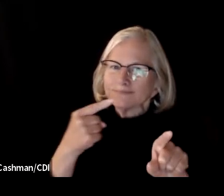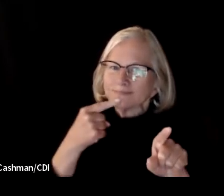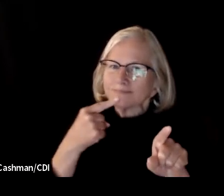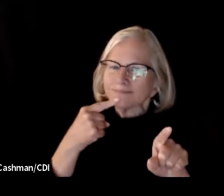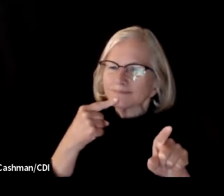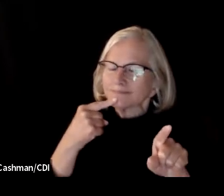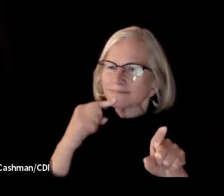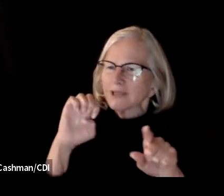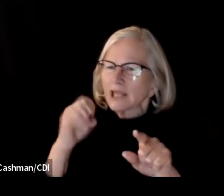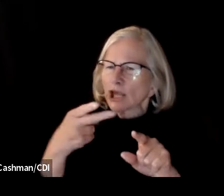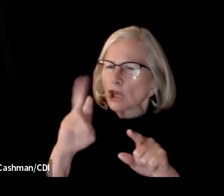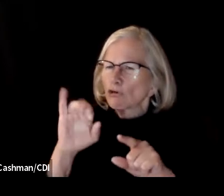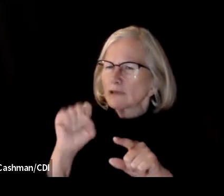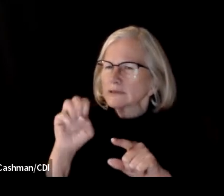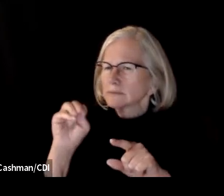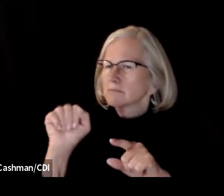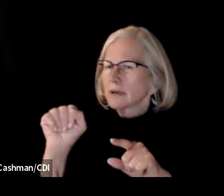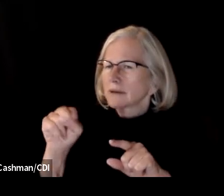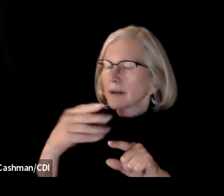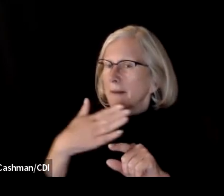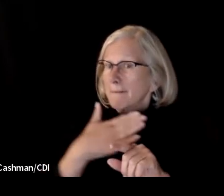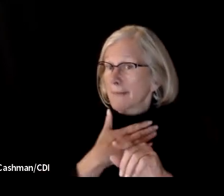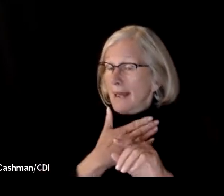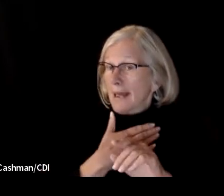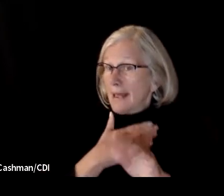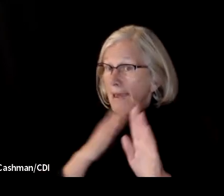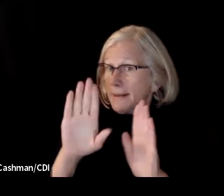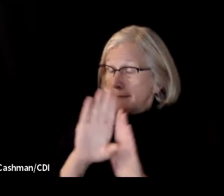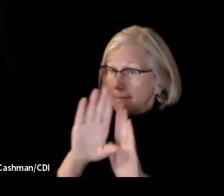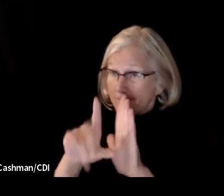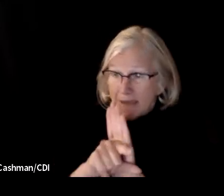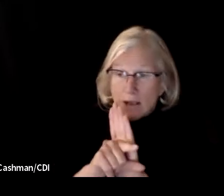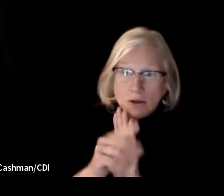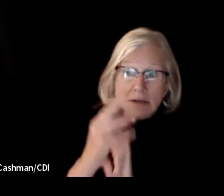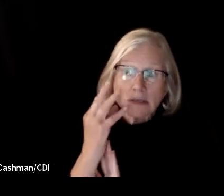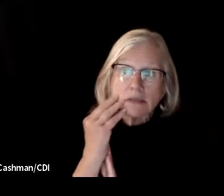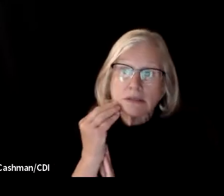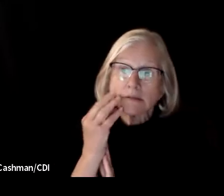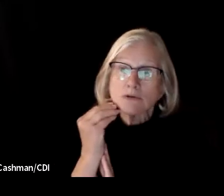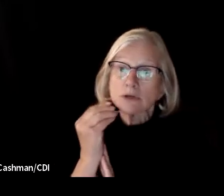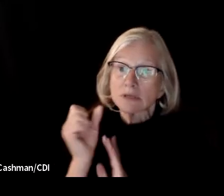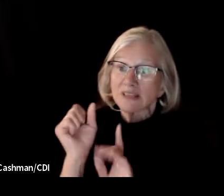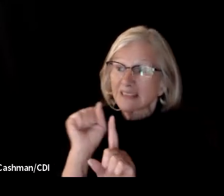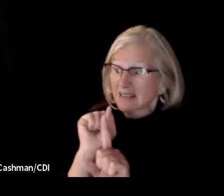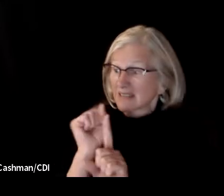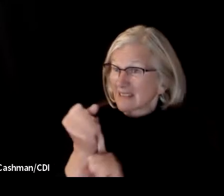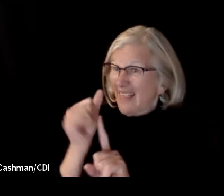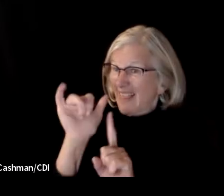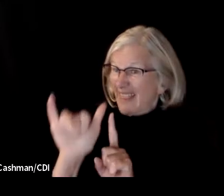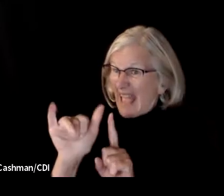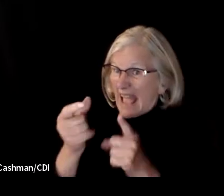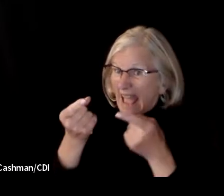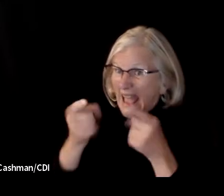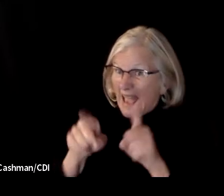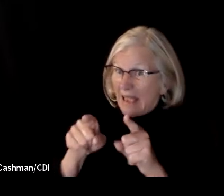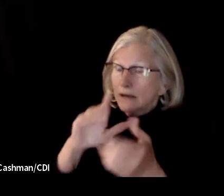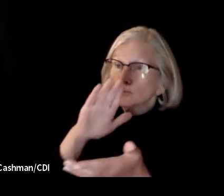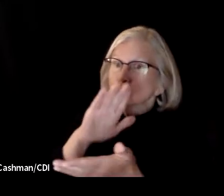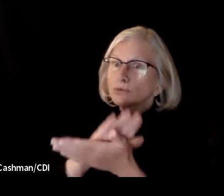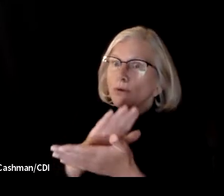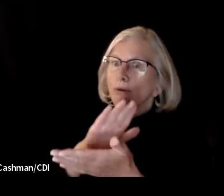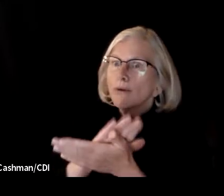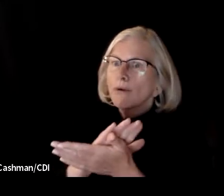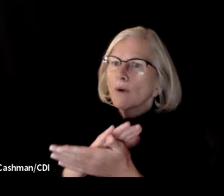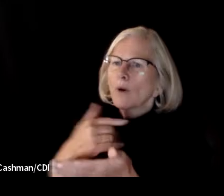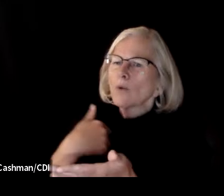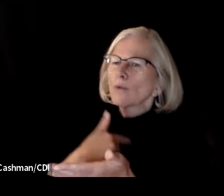of background, typically when we have situations like this in a school setting, we make recommendations that